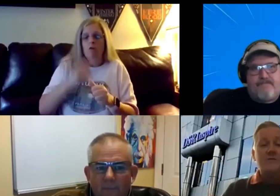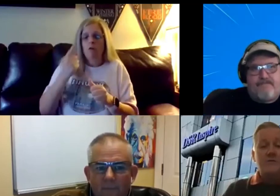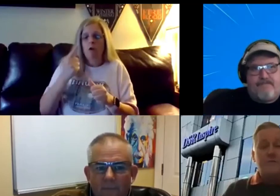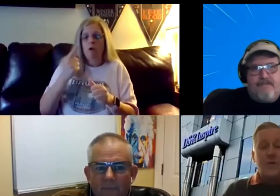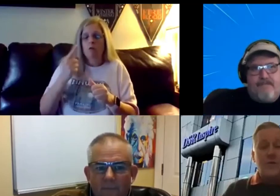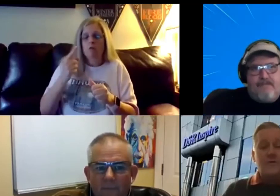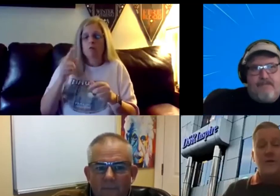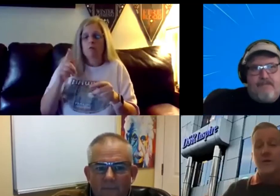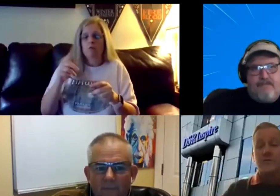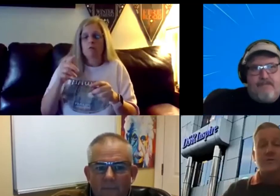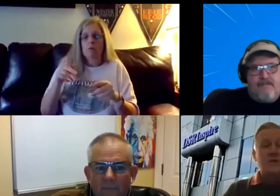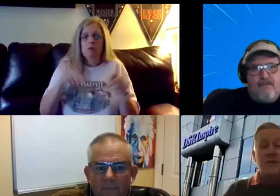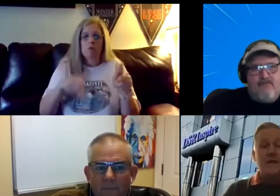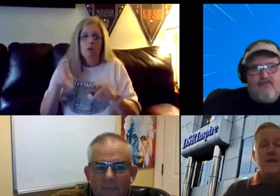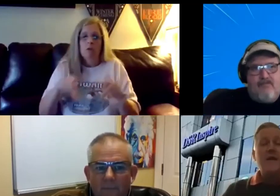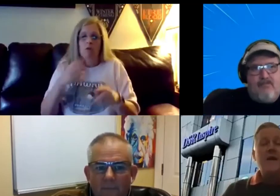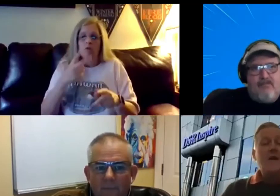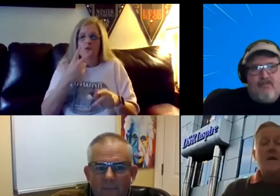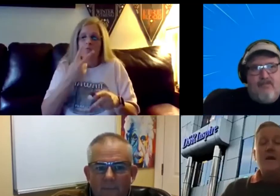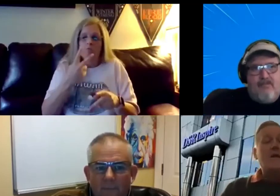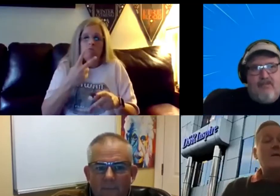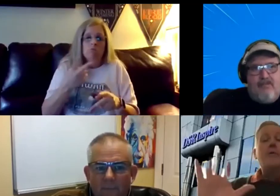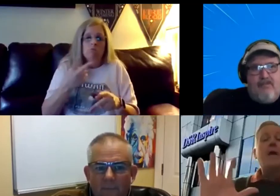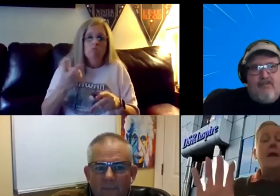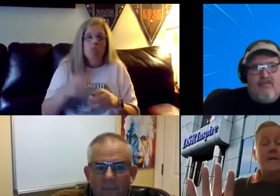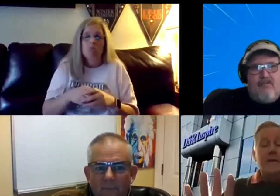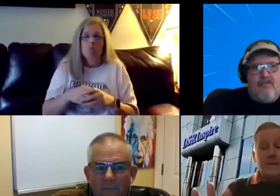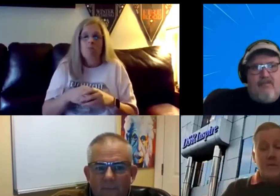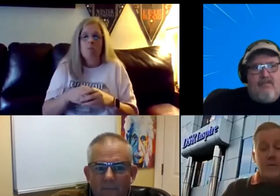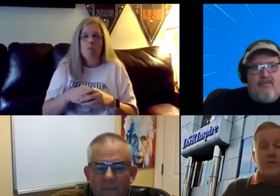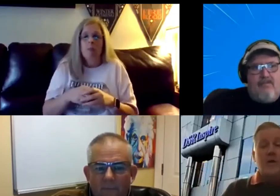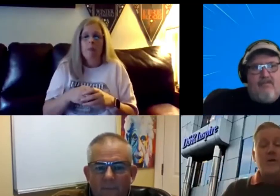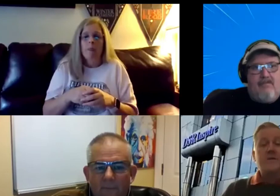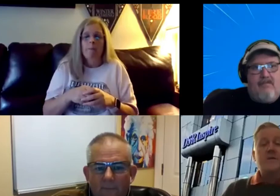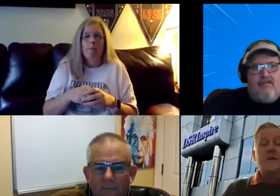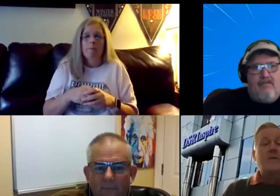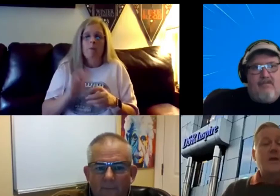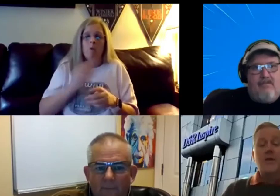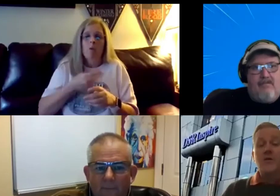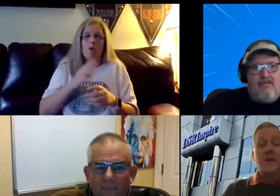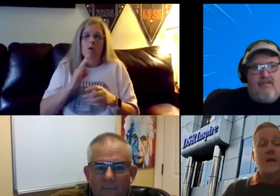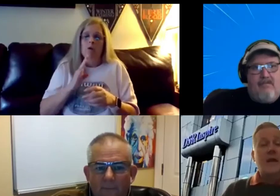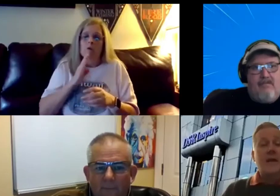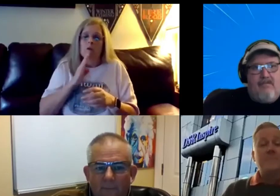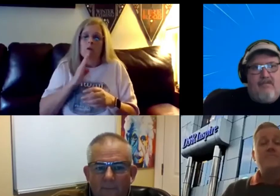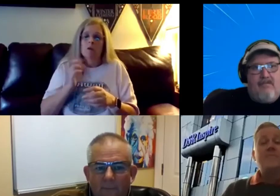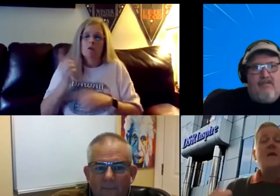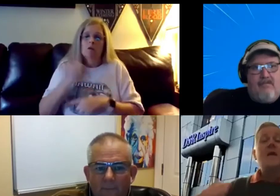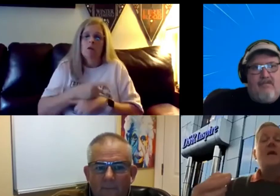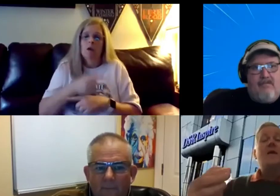these folks that you're seeing. And we were talking today, we had a Q&A.